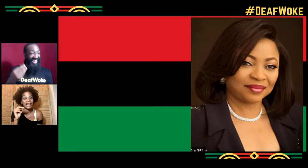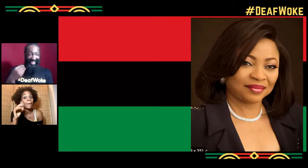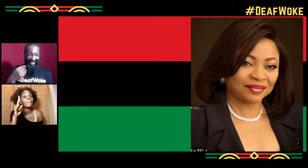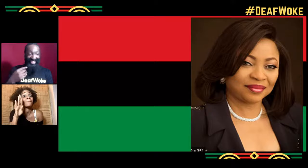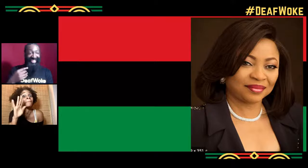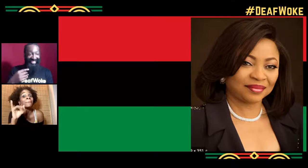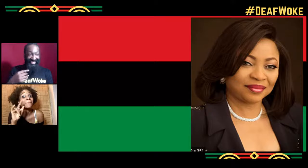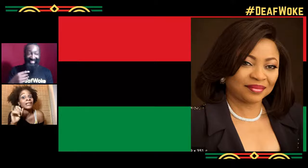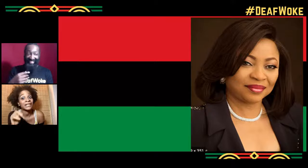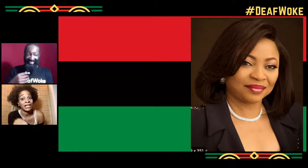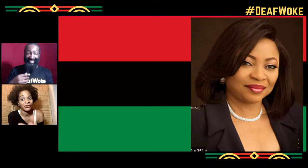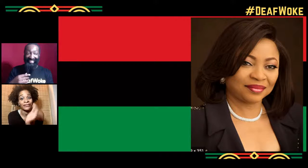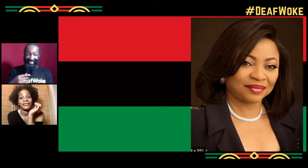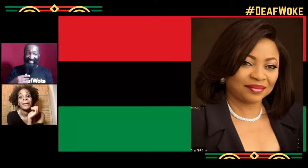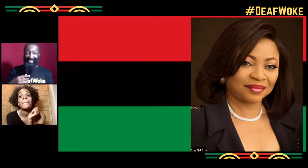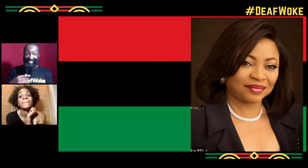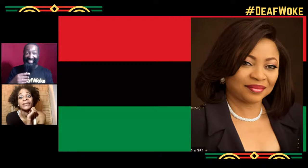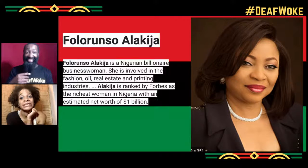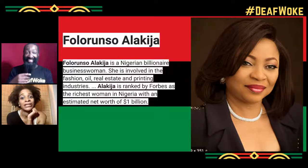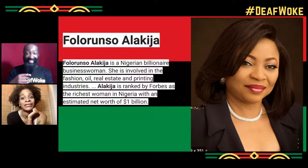She's